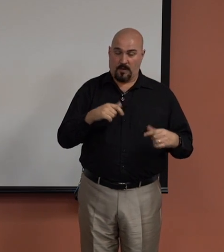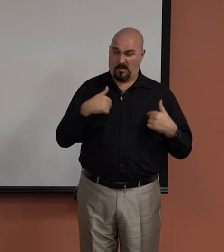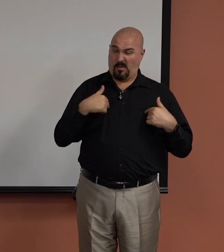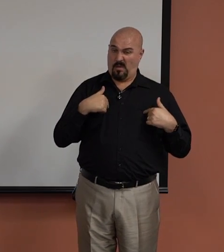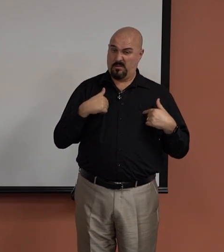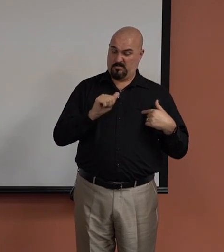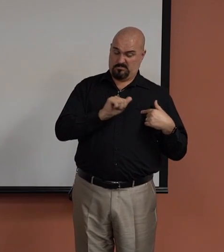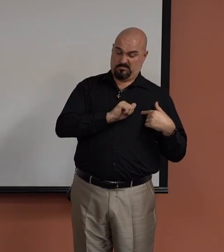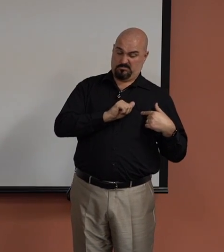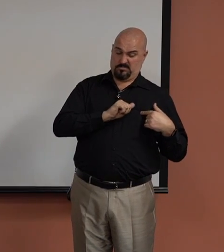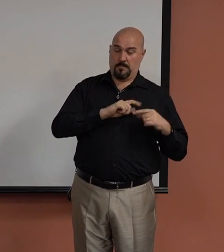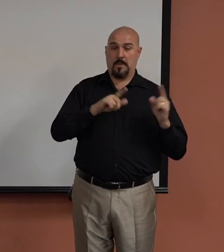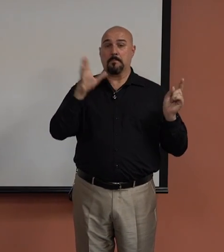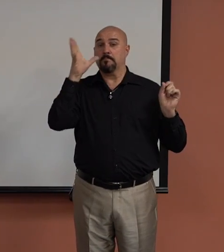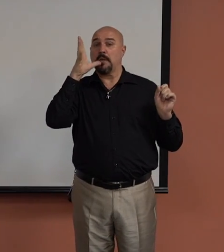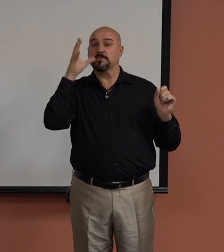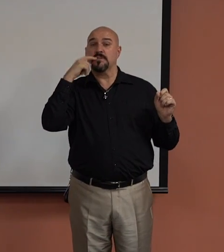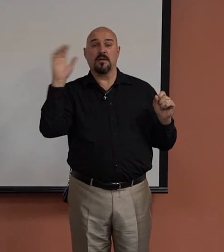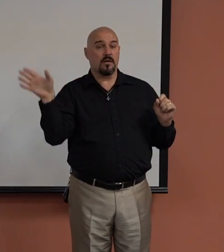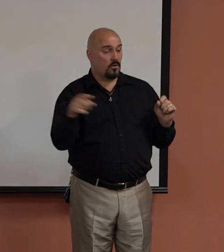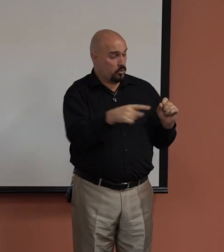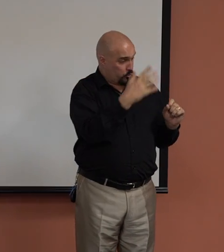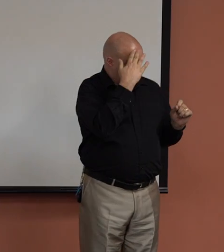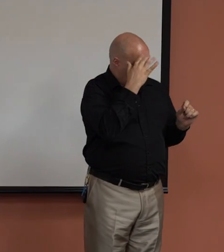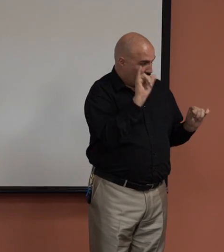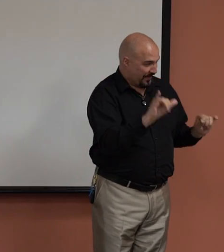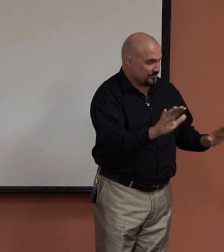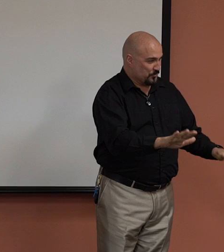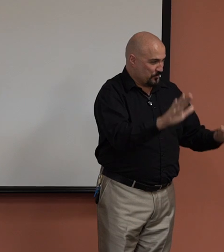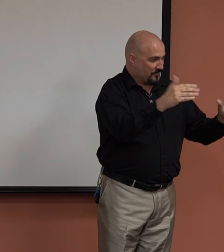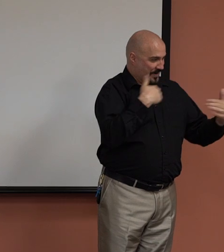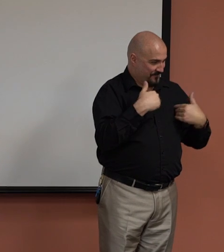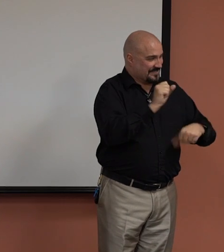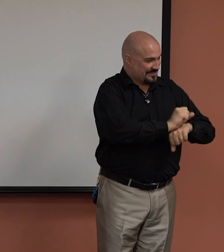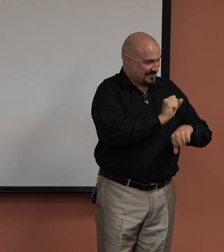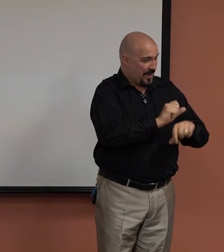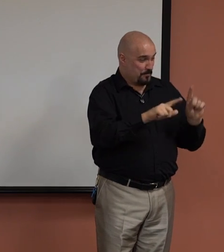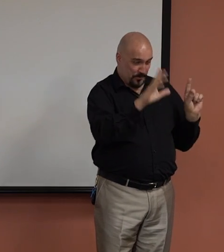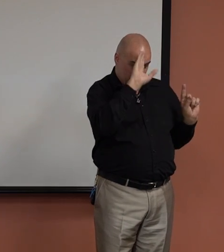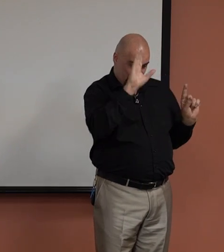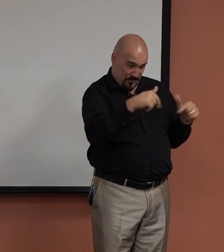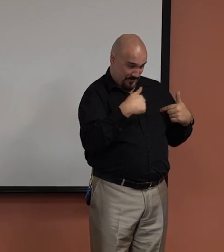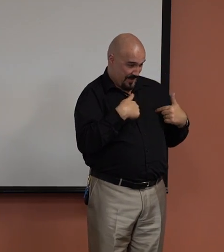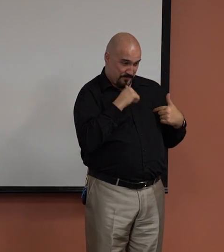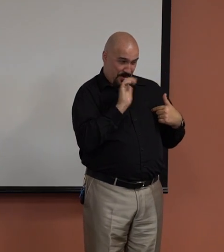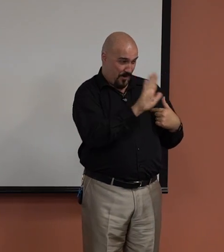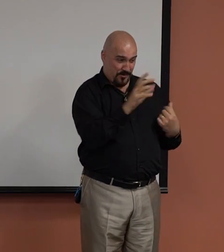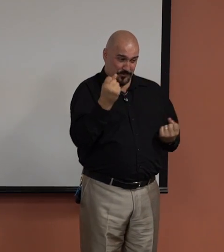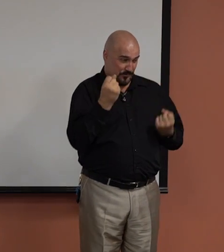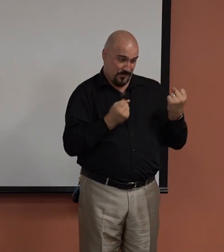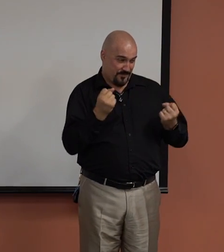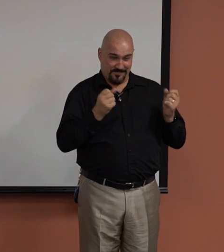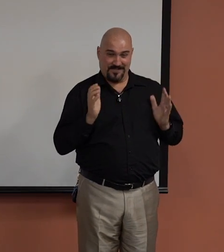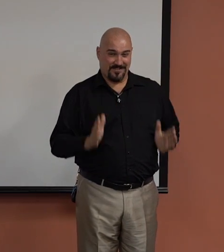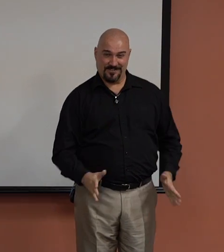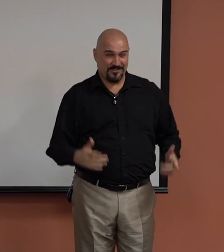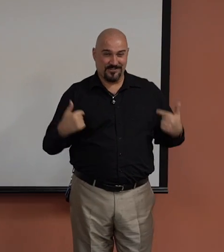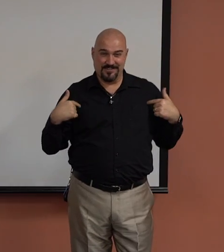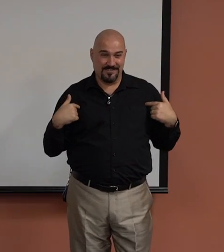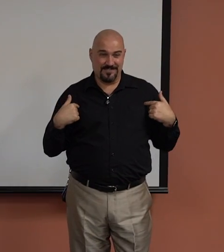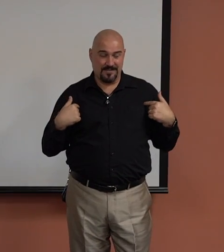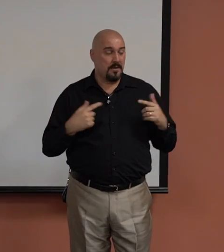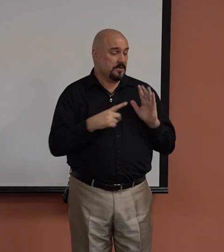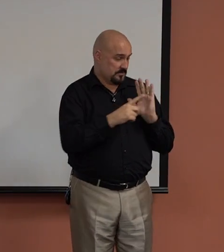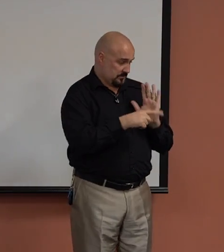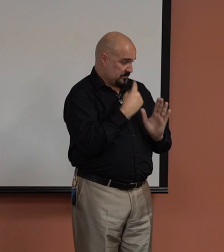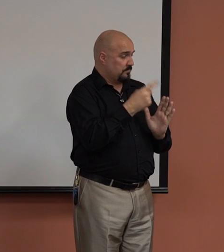but I'm not your driver. So I knew, she said, I can get you sometimes, but it